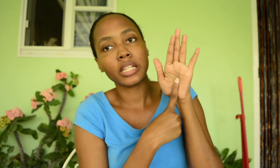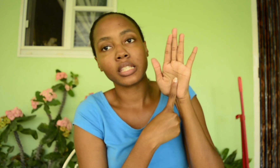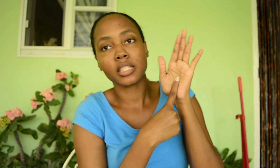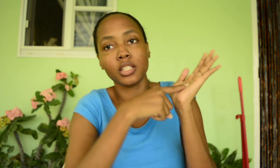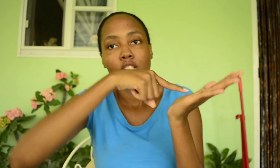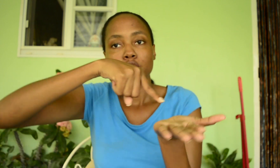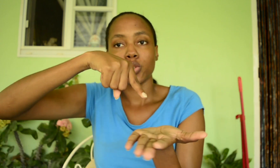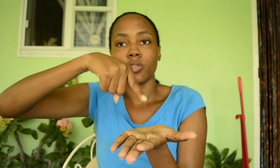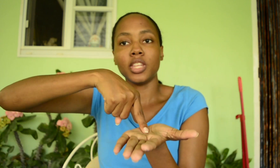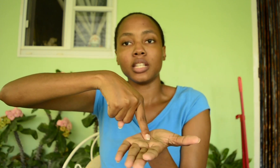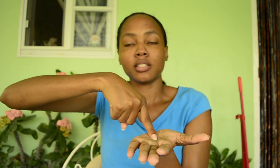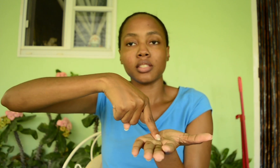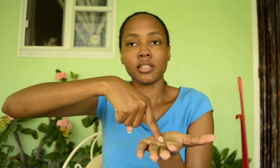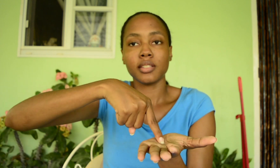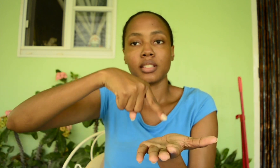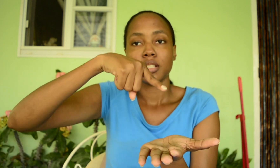this. So this